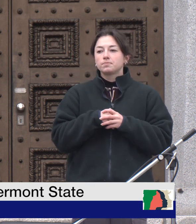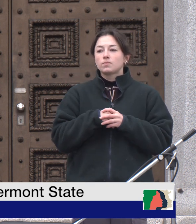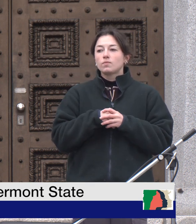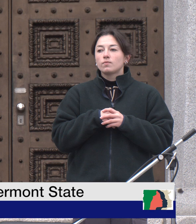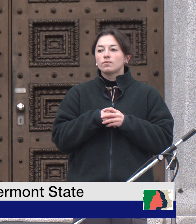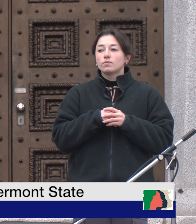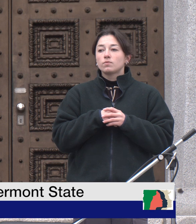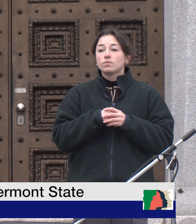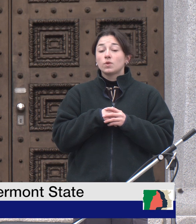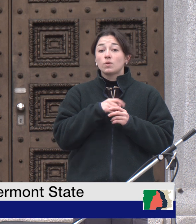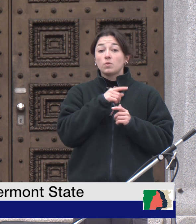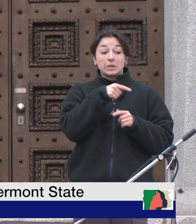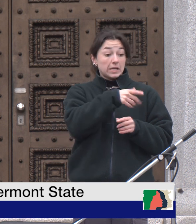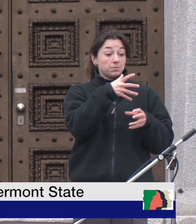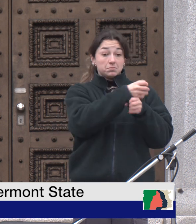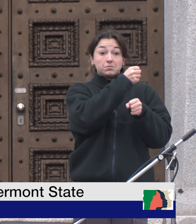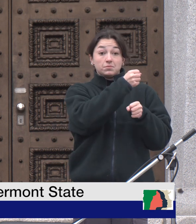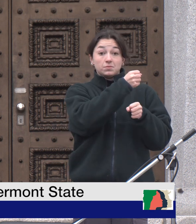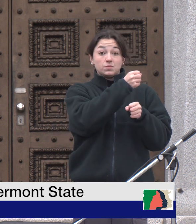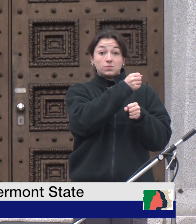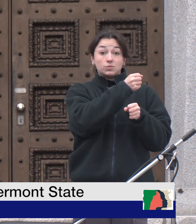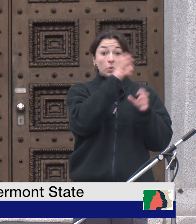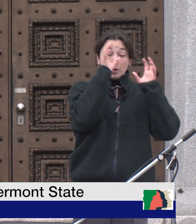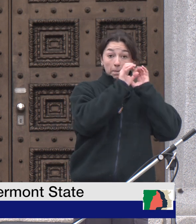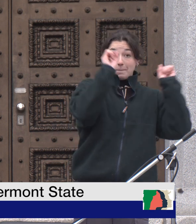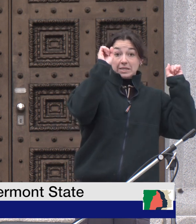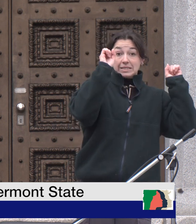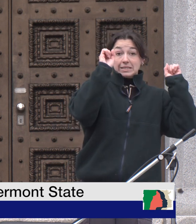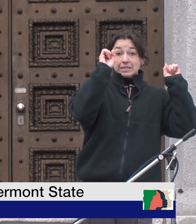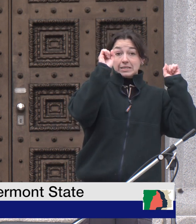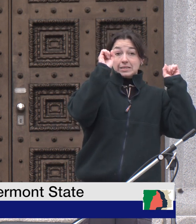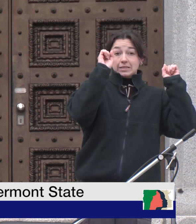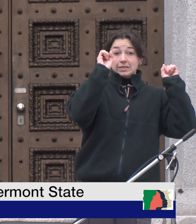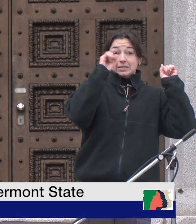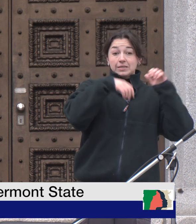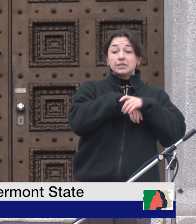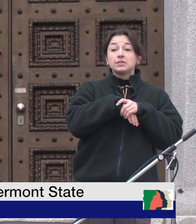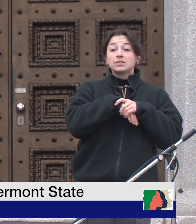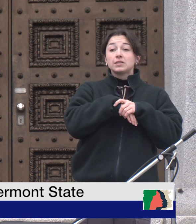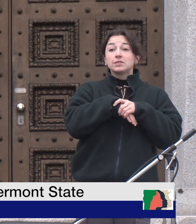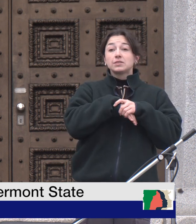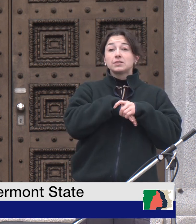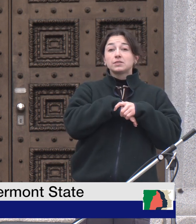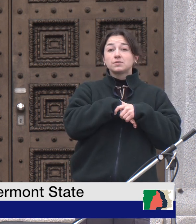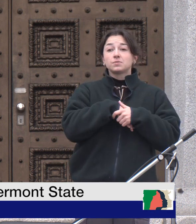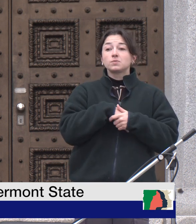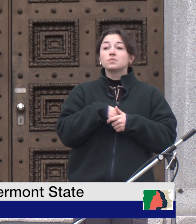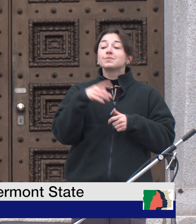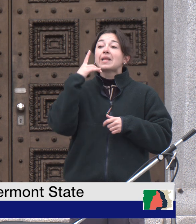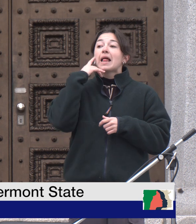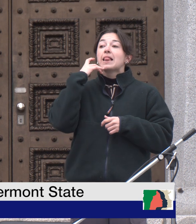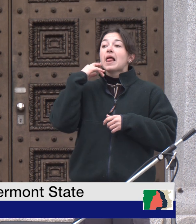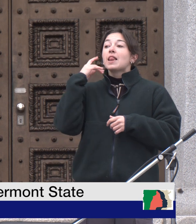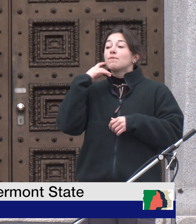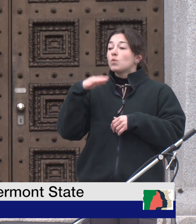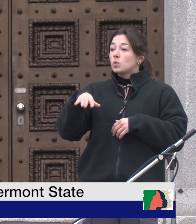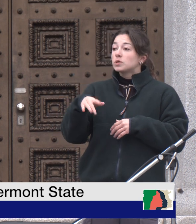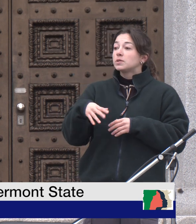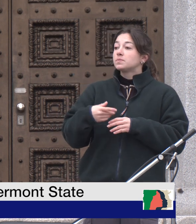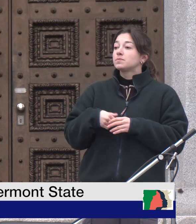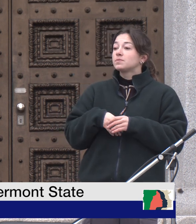While in office, Trump threatened to block aid to California if they did not relax pollution